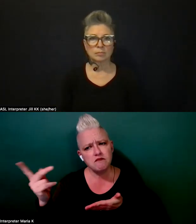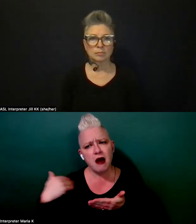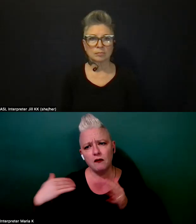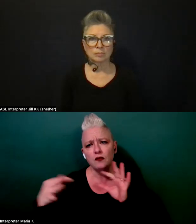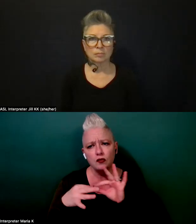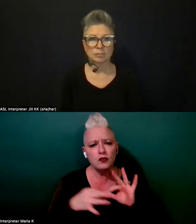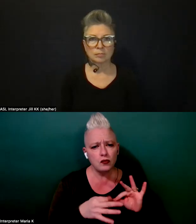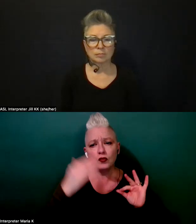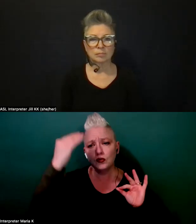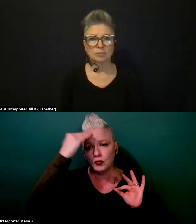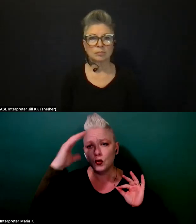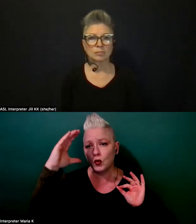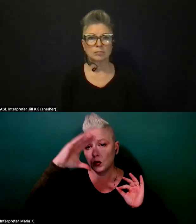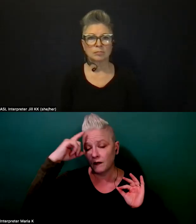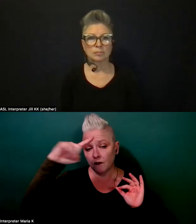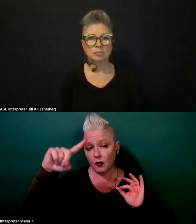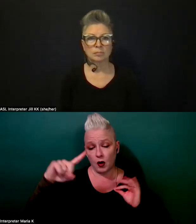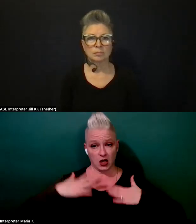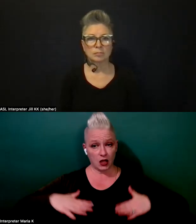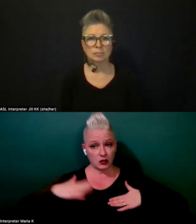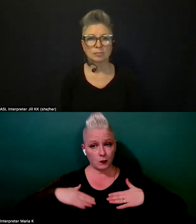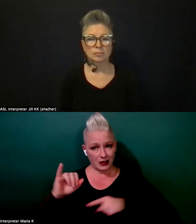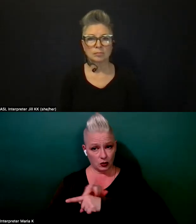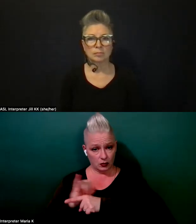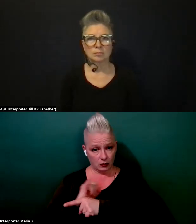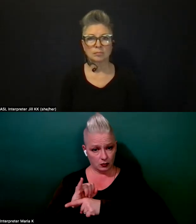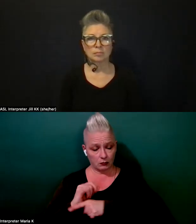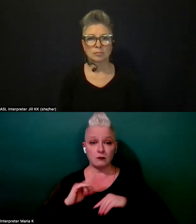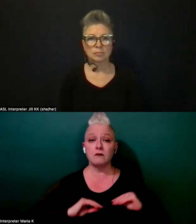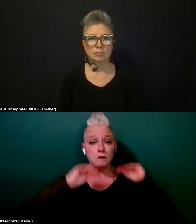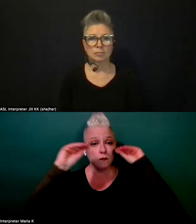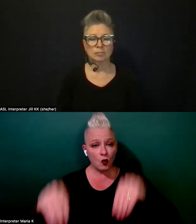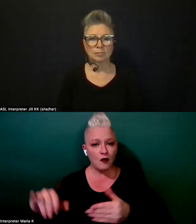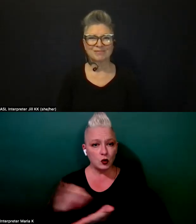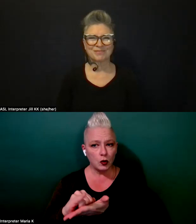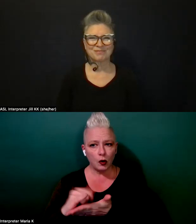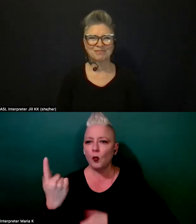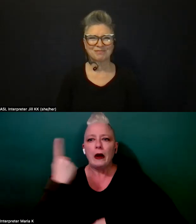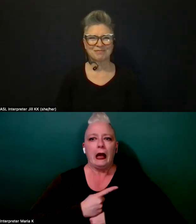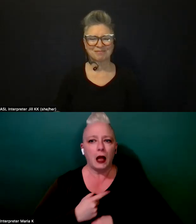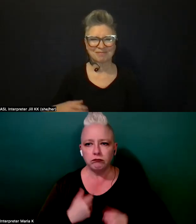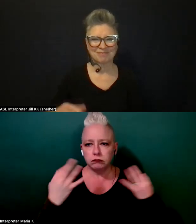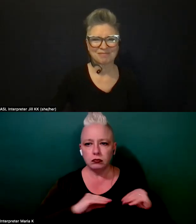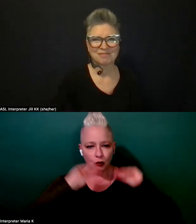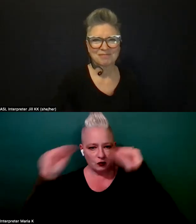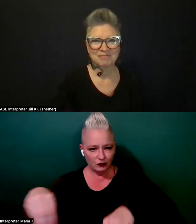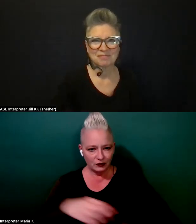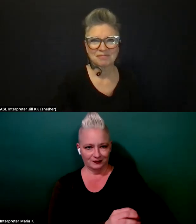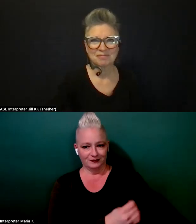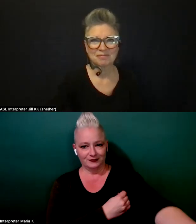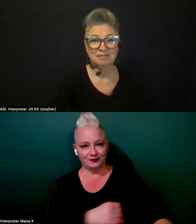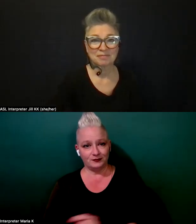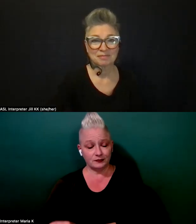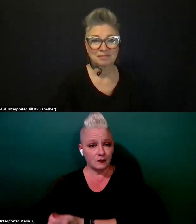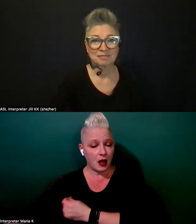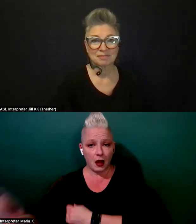they knew somebody that was looking for a costumes intern. So I moved to New York in like a day and fell